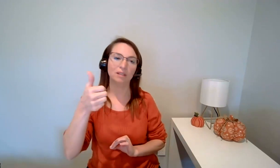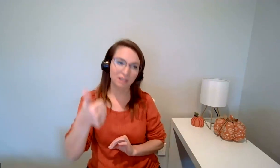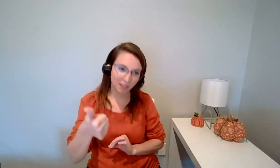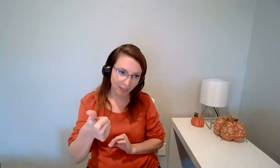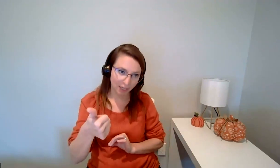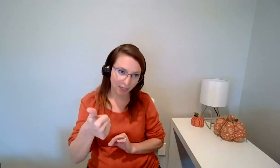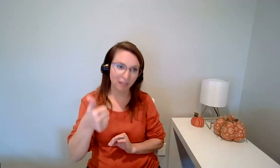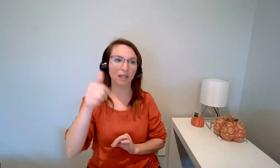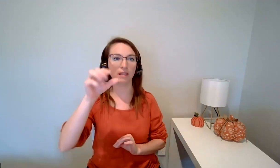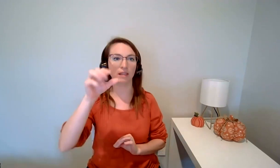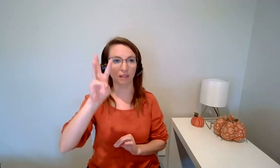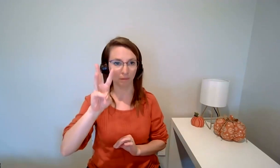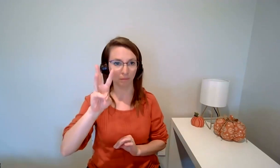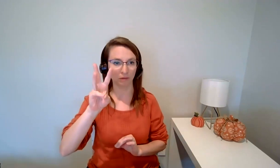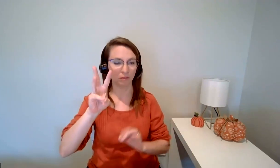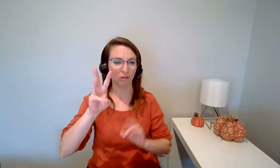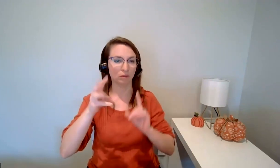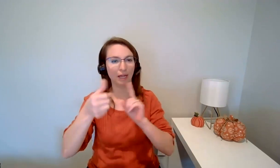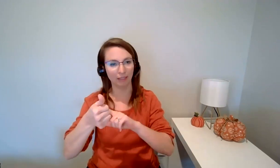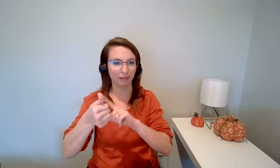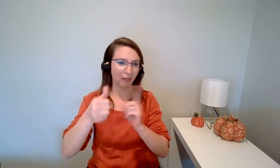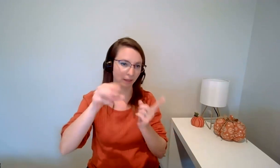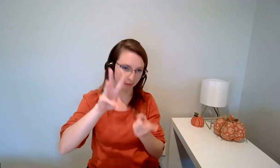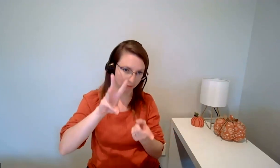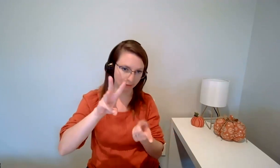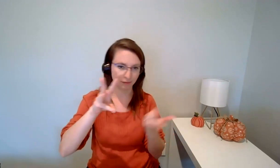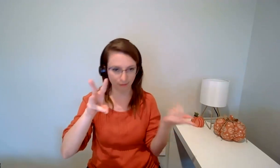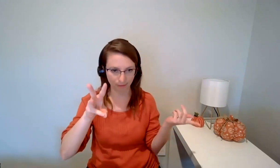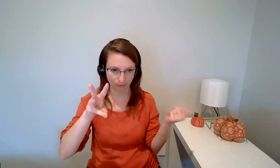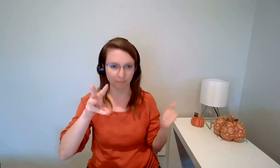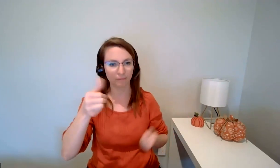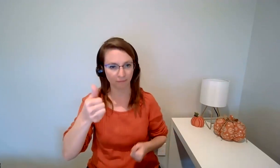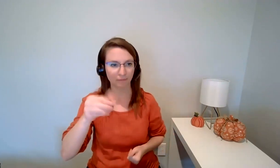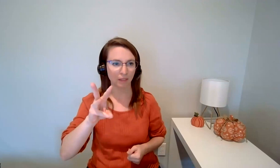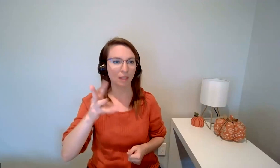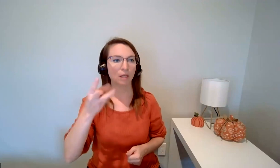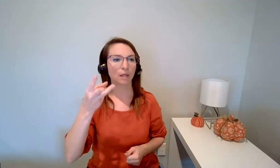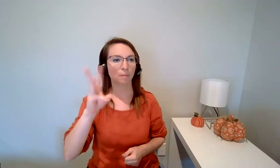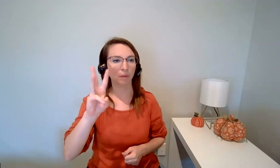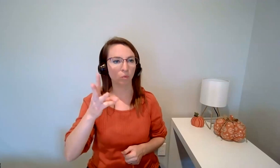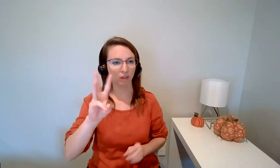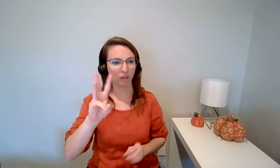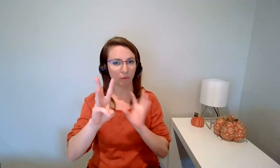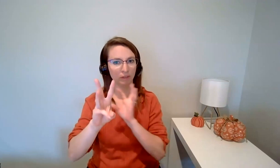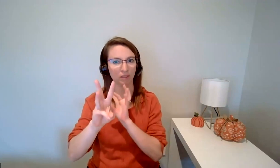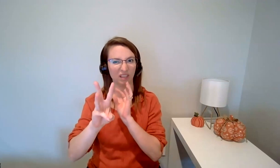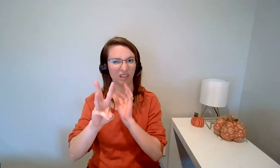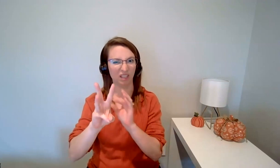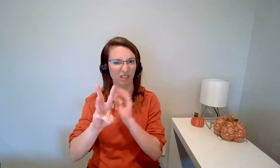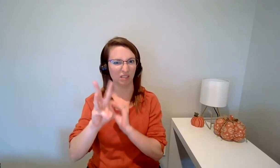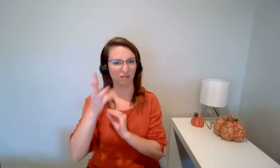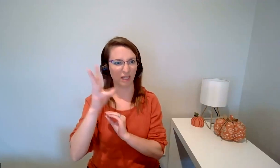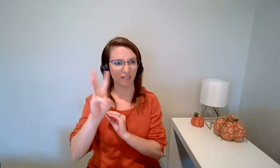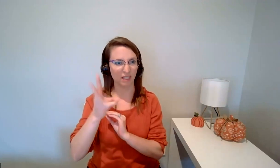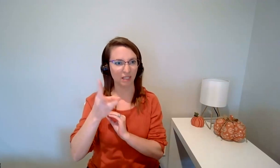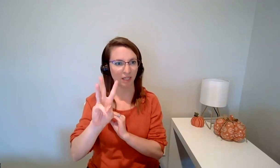do 10 and then the number. So you're adding 10 and 6, 16. But we're going to focus on this, okay?